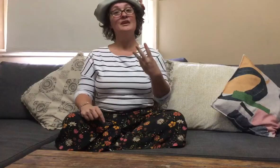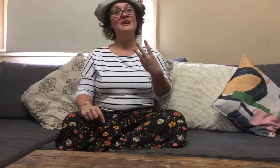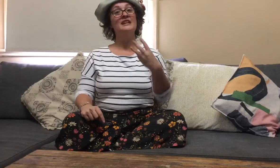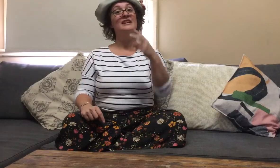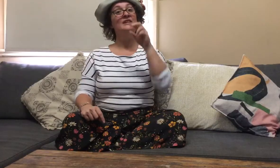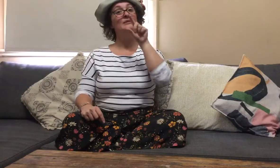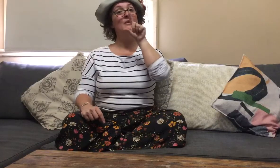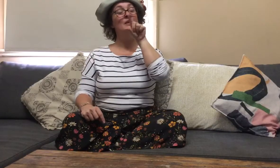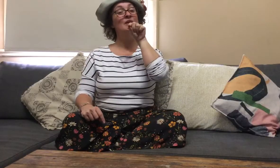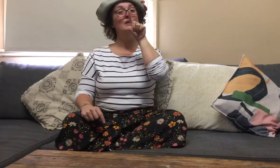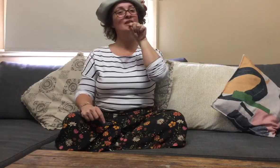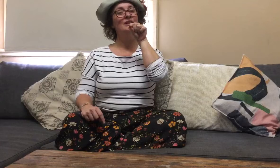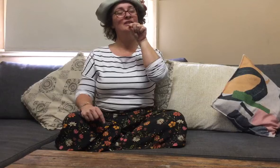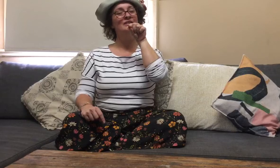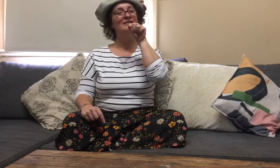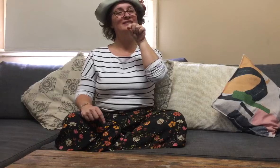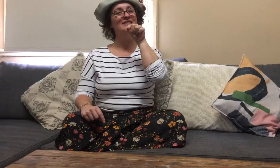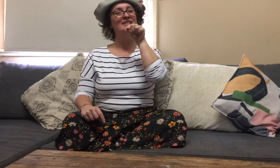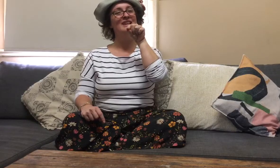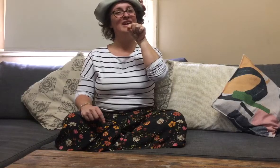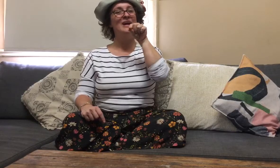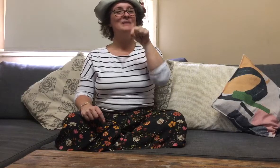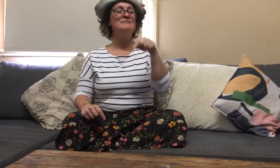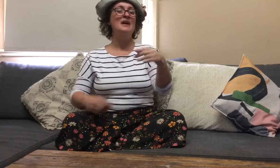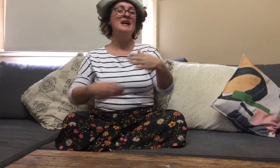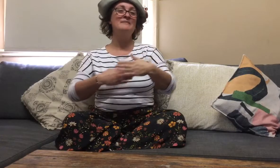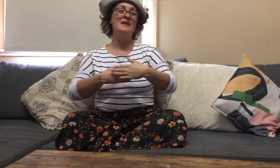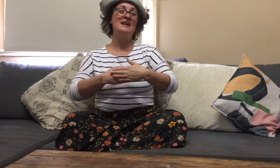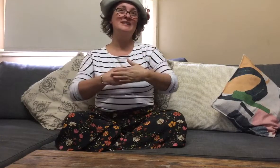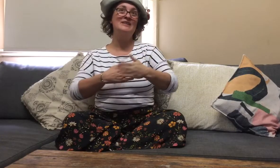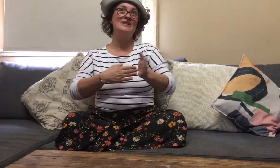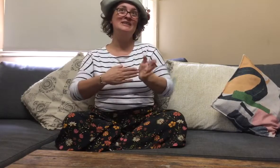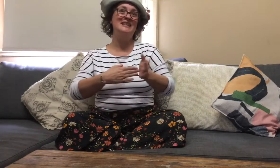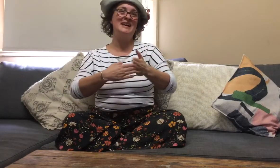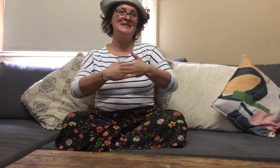Three little birds by my doorstep,